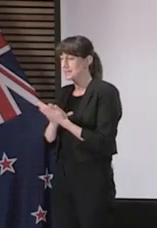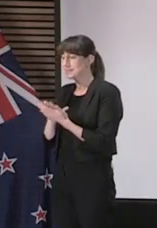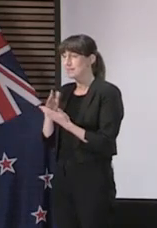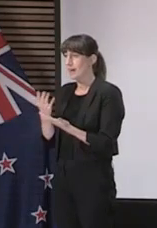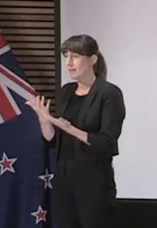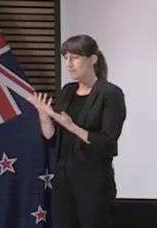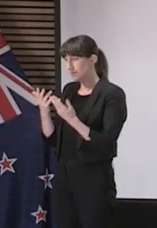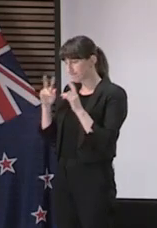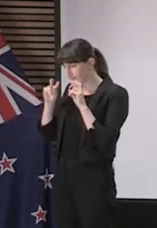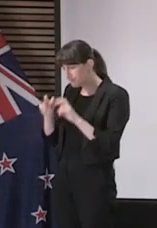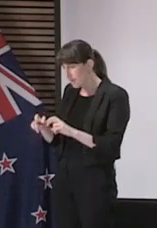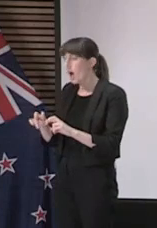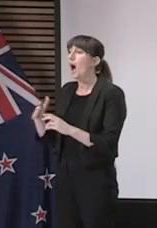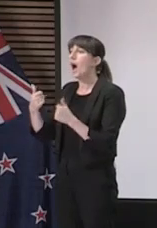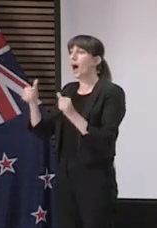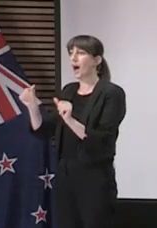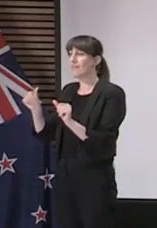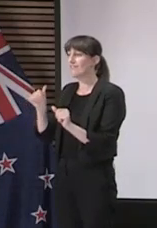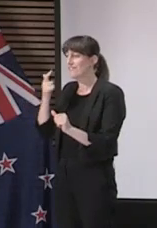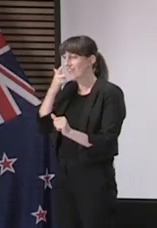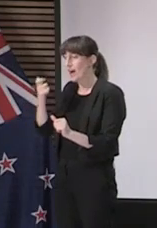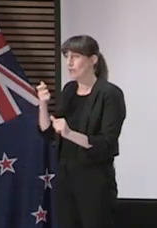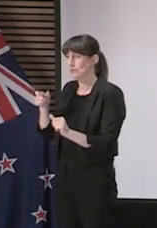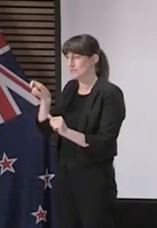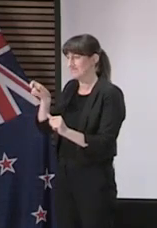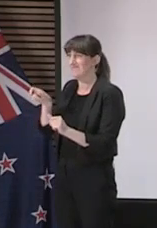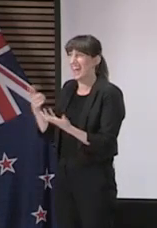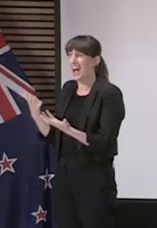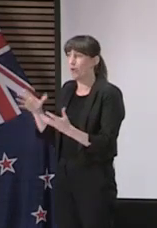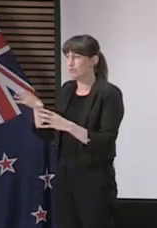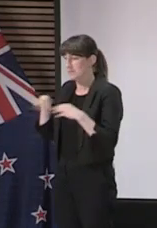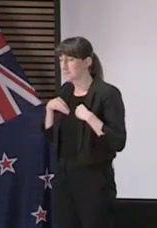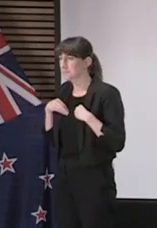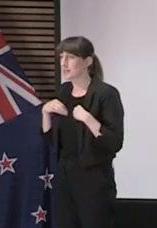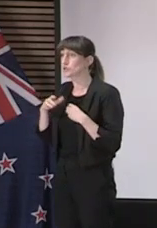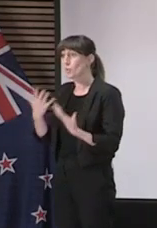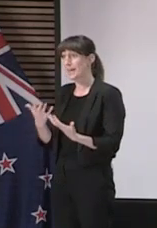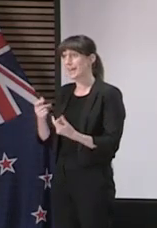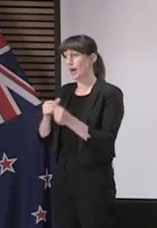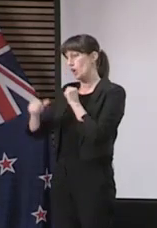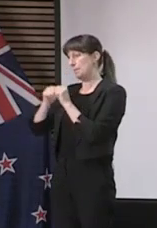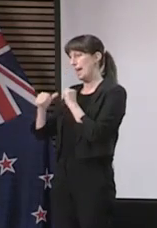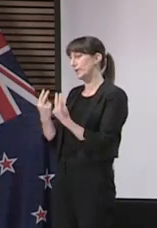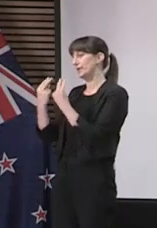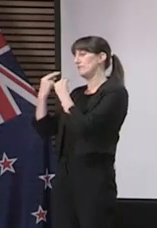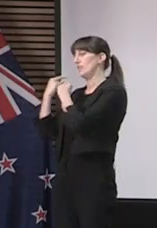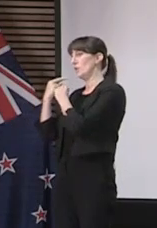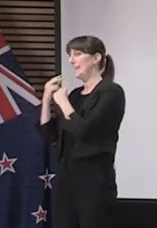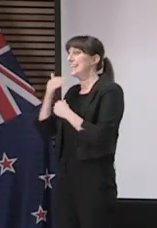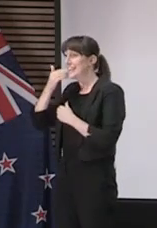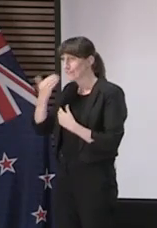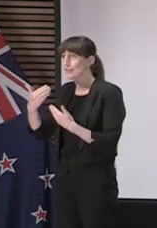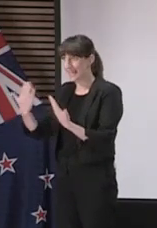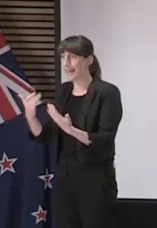able to attribute it to an existing cluster and case. So we're working our way backwards, and we will also be examining every case every day